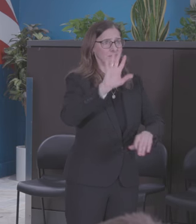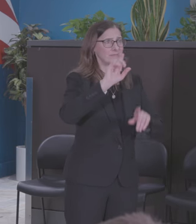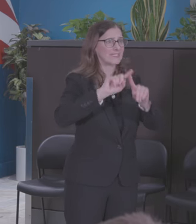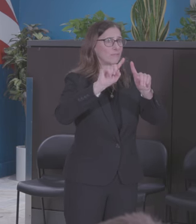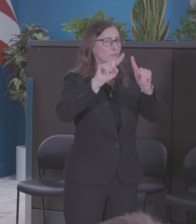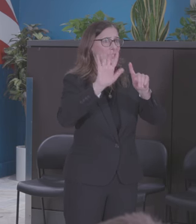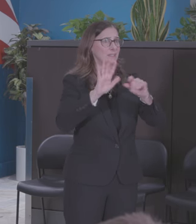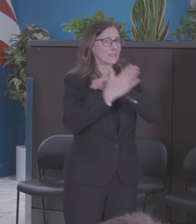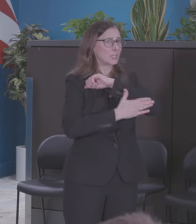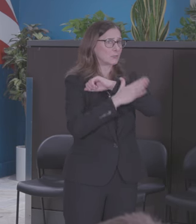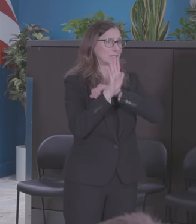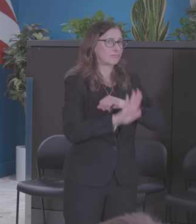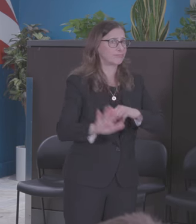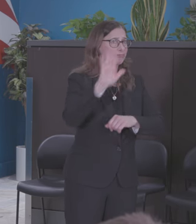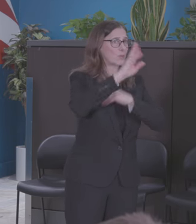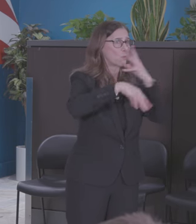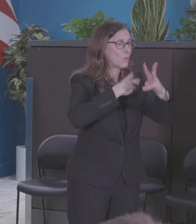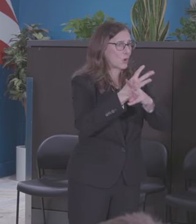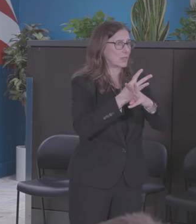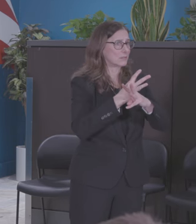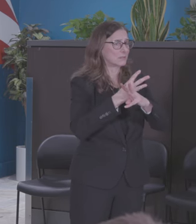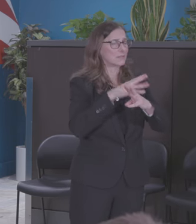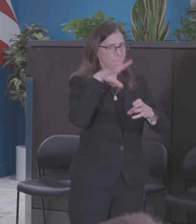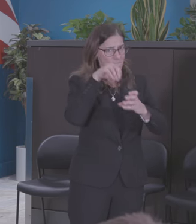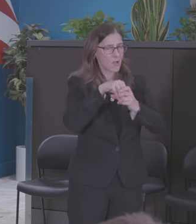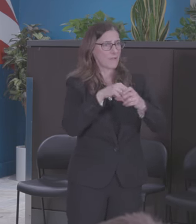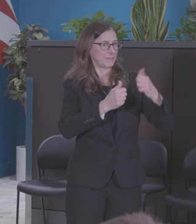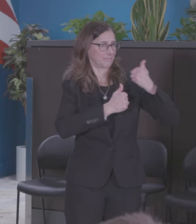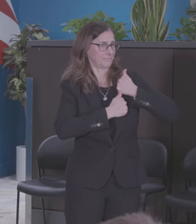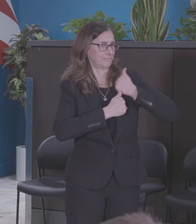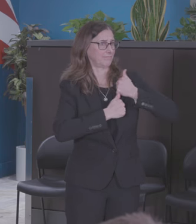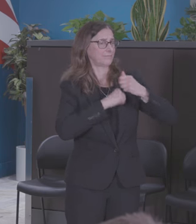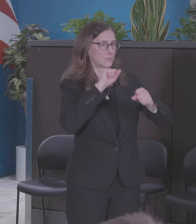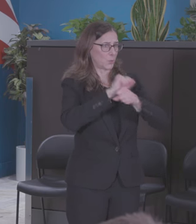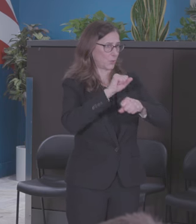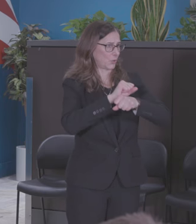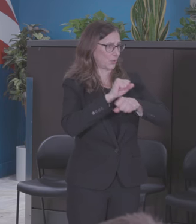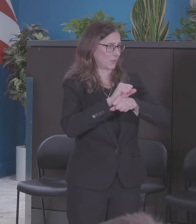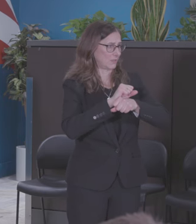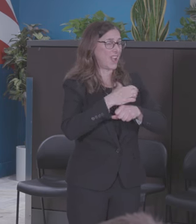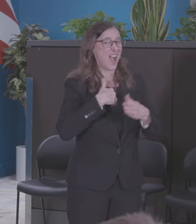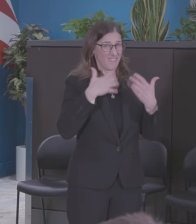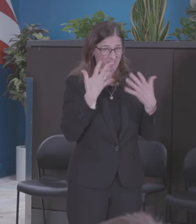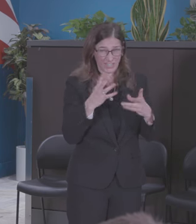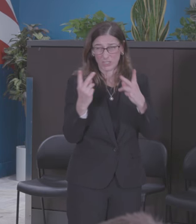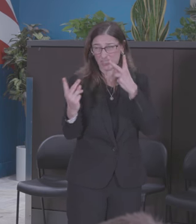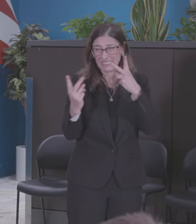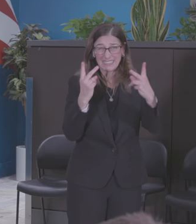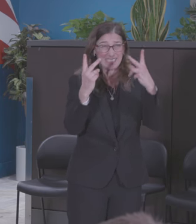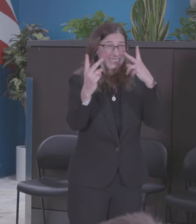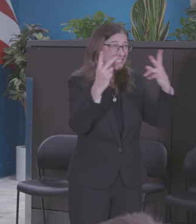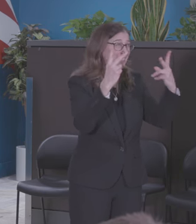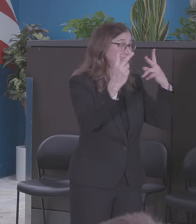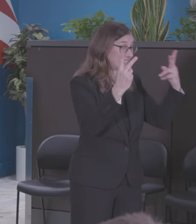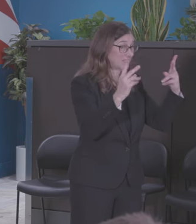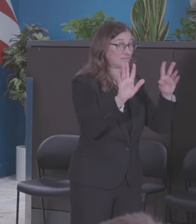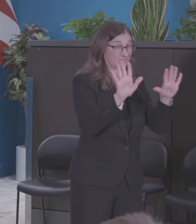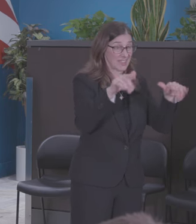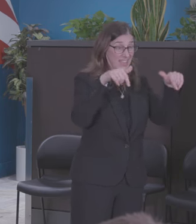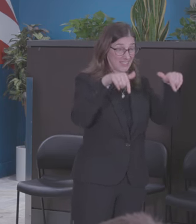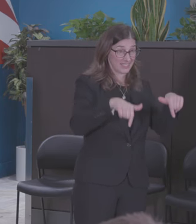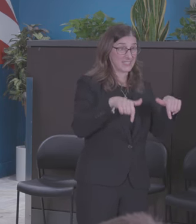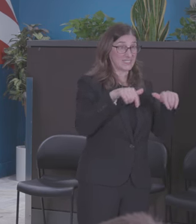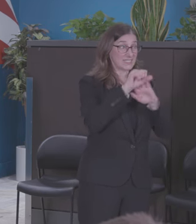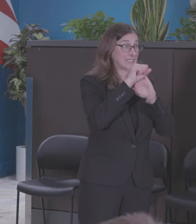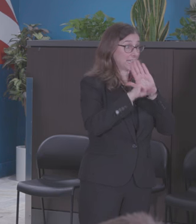absolute conviction, and certainly from personal experience and observation, that this state, as was originally proposed to me by